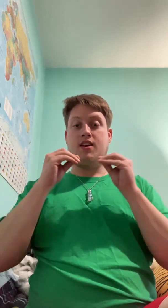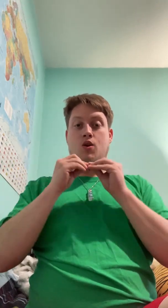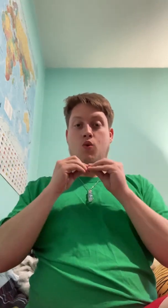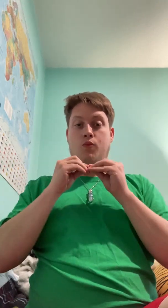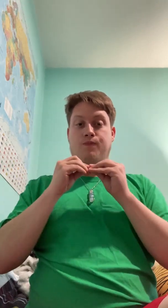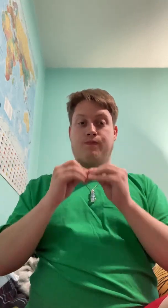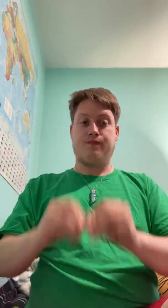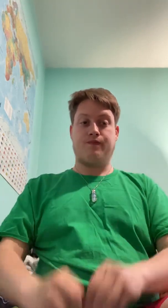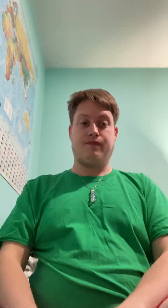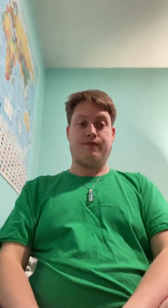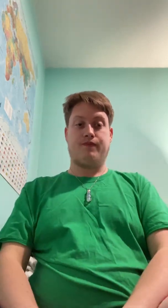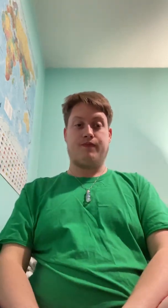equal.